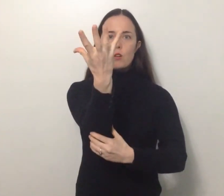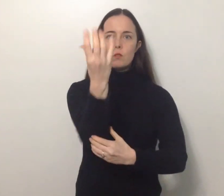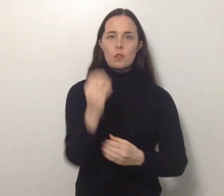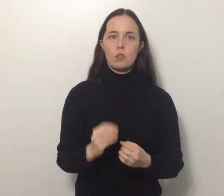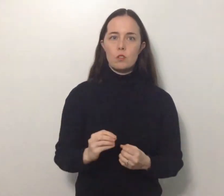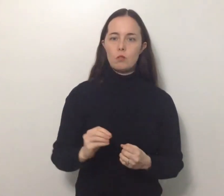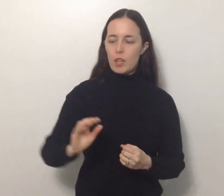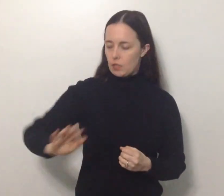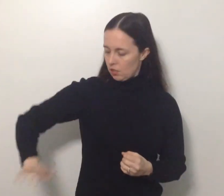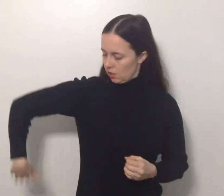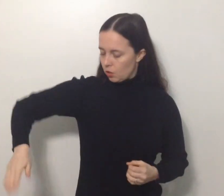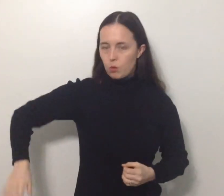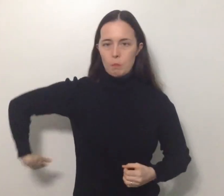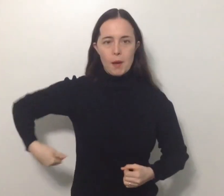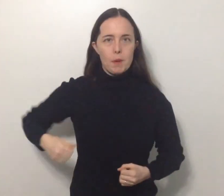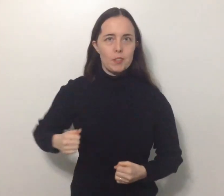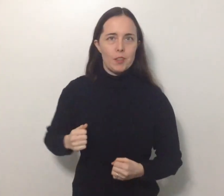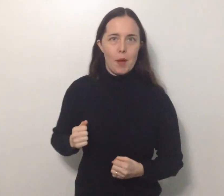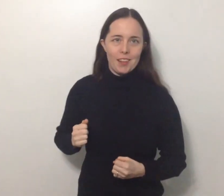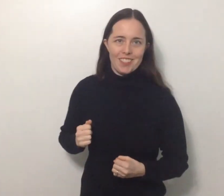Grows too late. You're putting bad memories in the past.